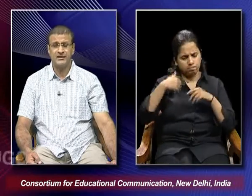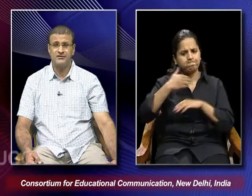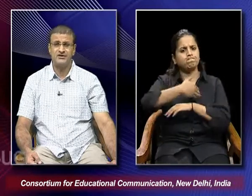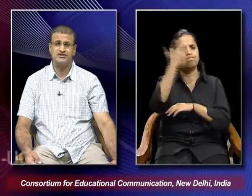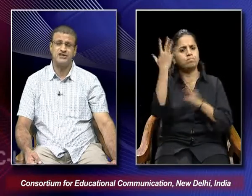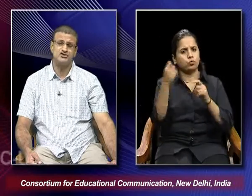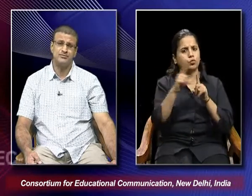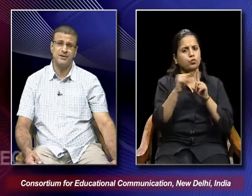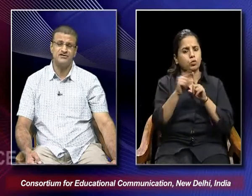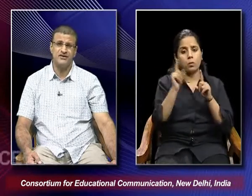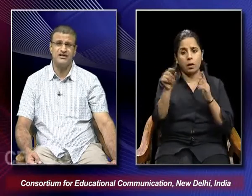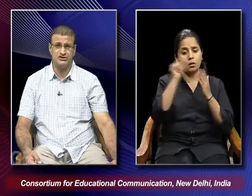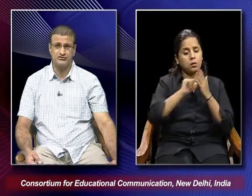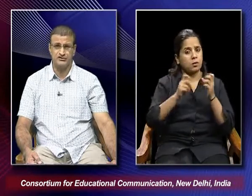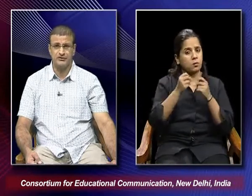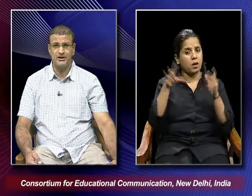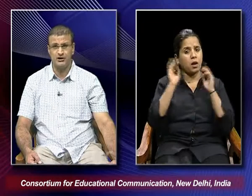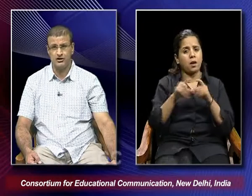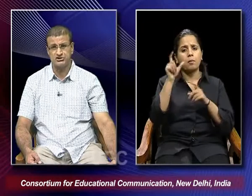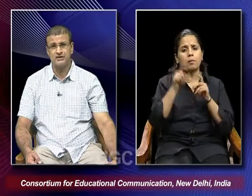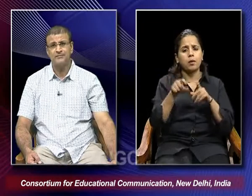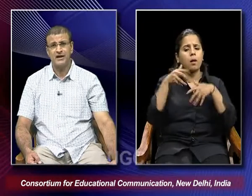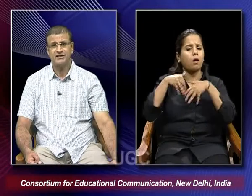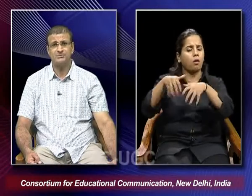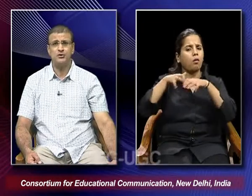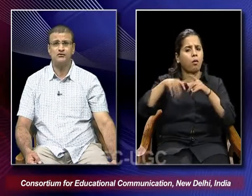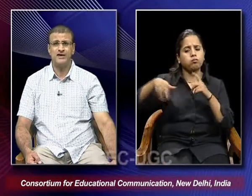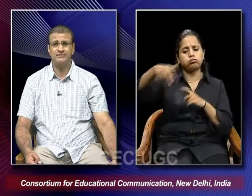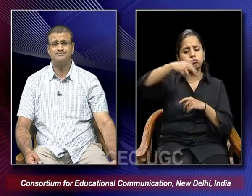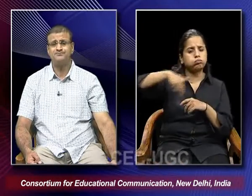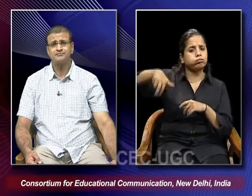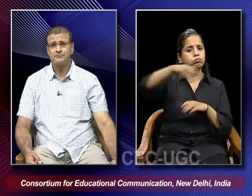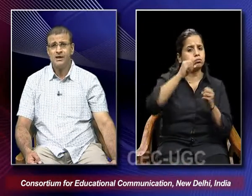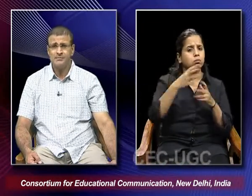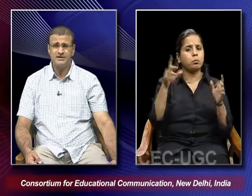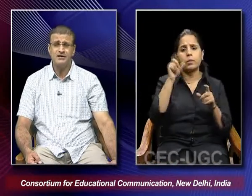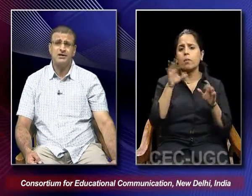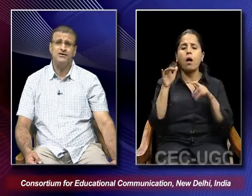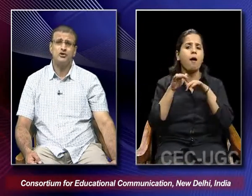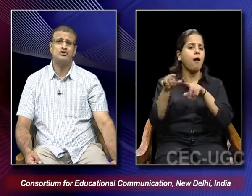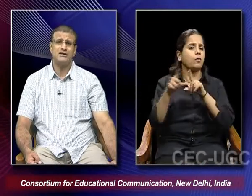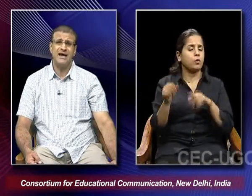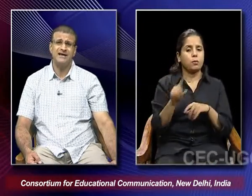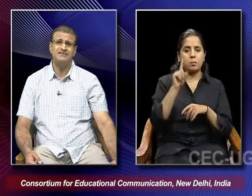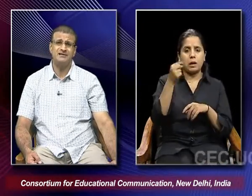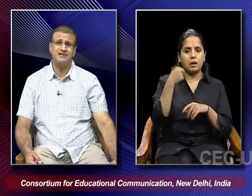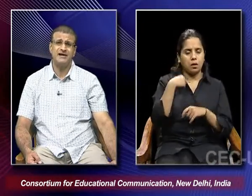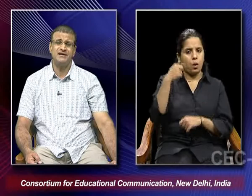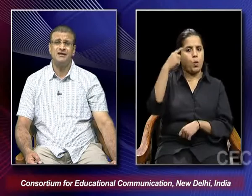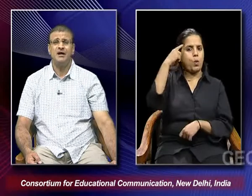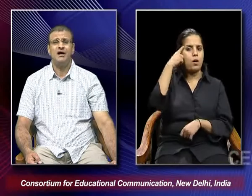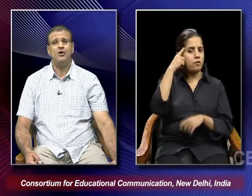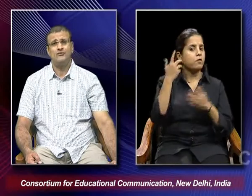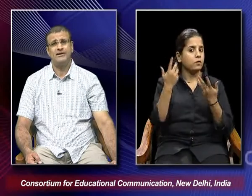and the various kinds of Prabhat fairies which were being launched at that point of time. But we also realize